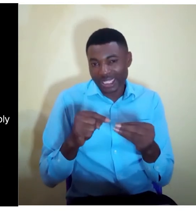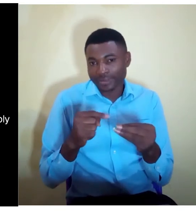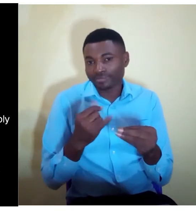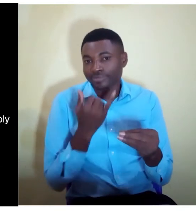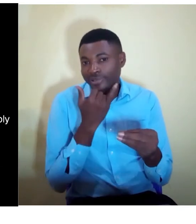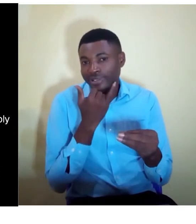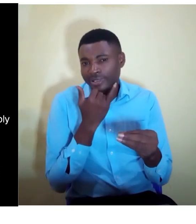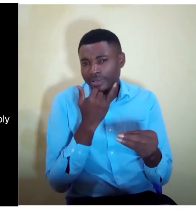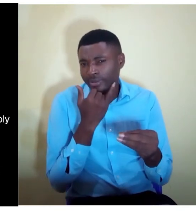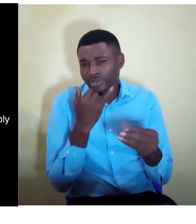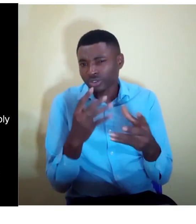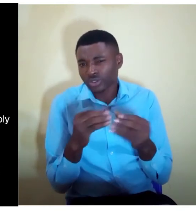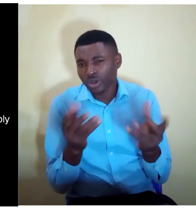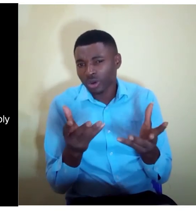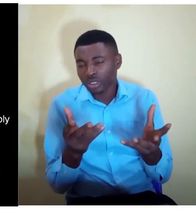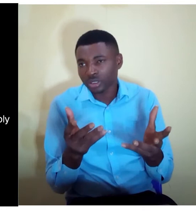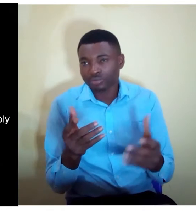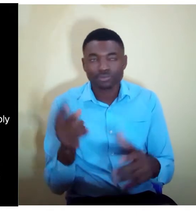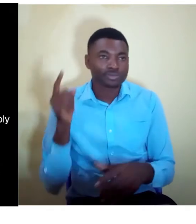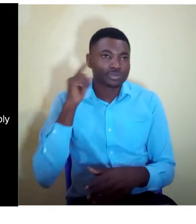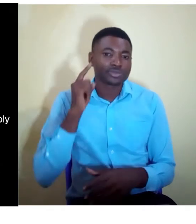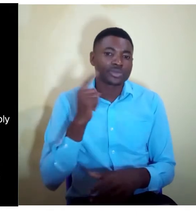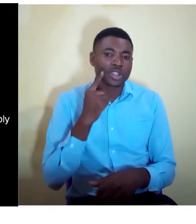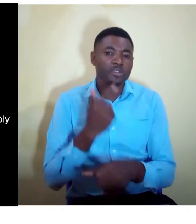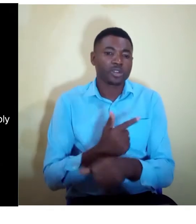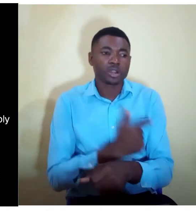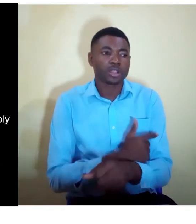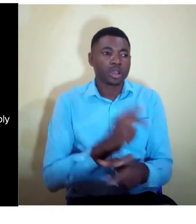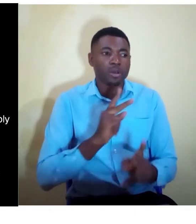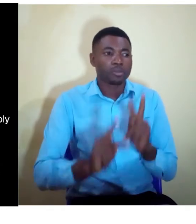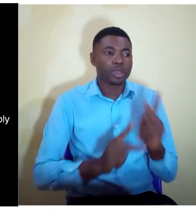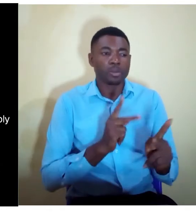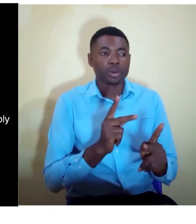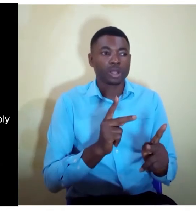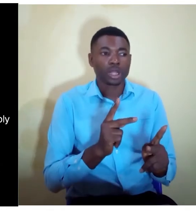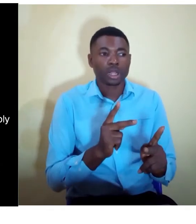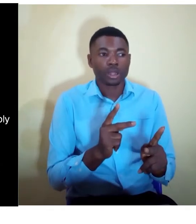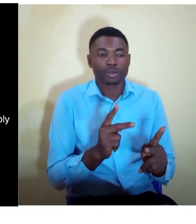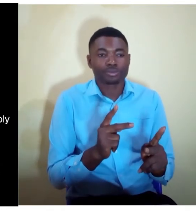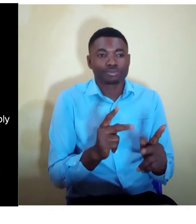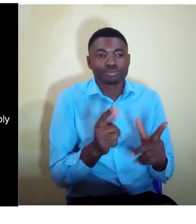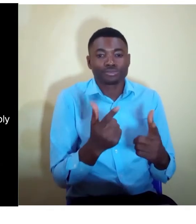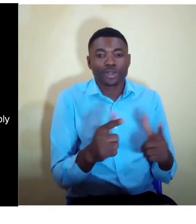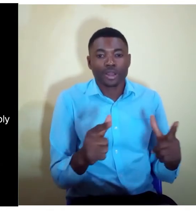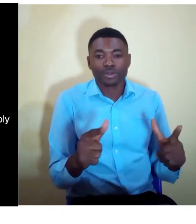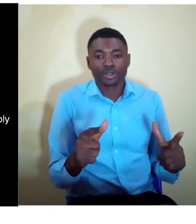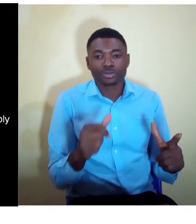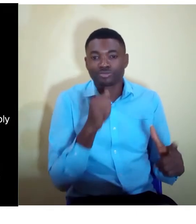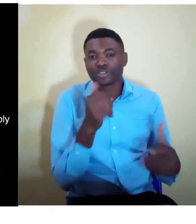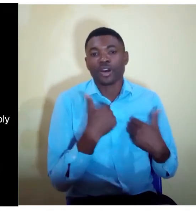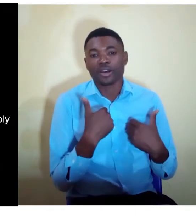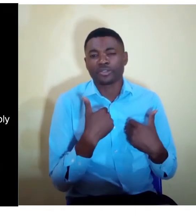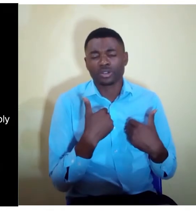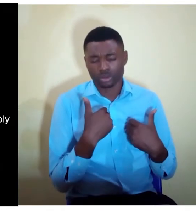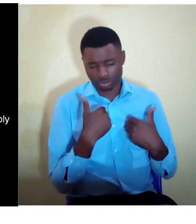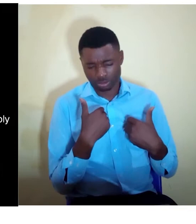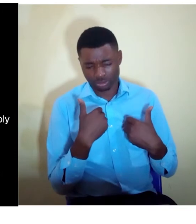inaccurately reported that deaf Ghanaians were a people lacking a language, and we will see why